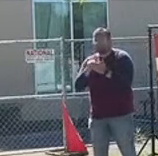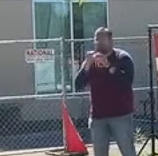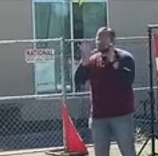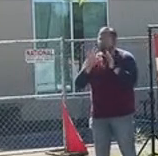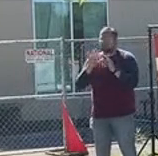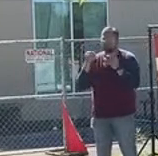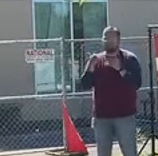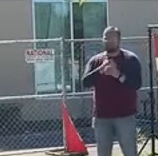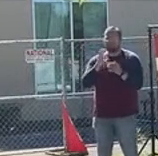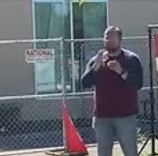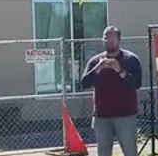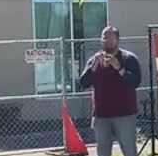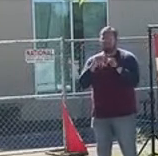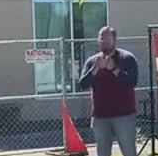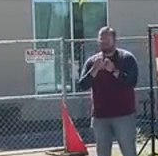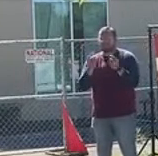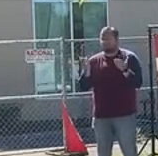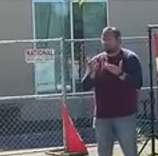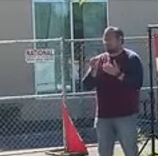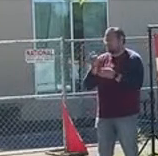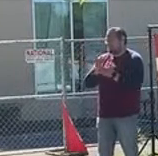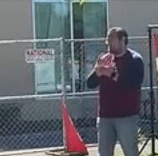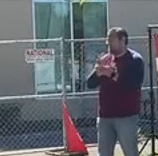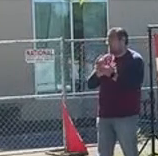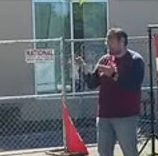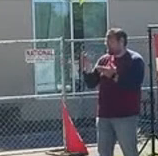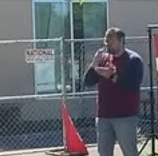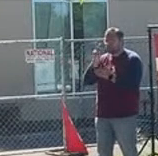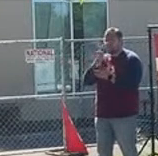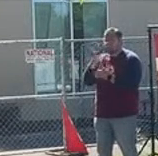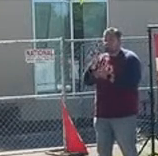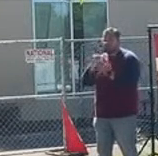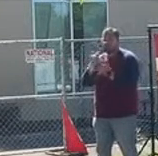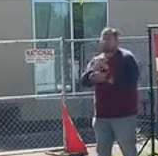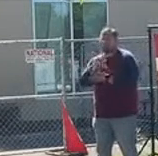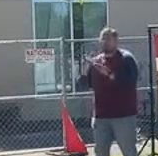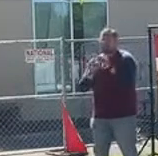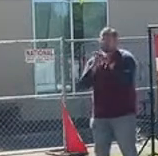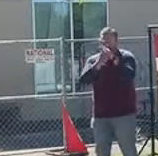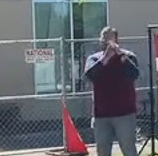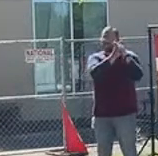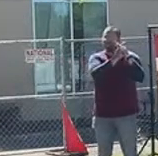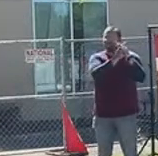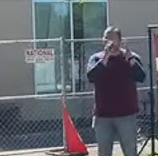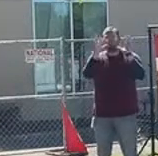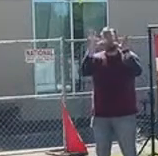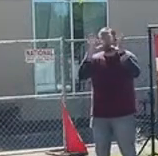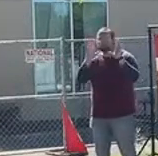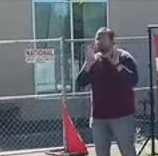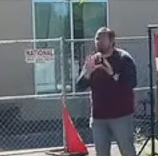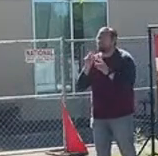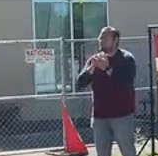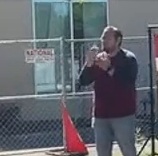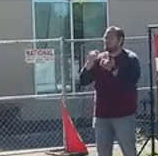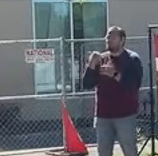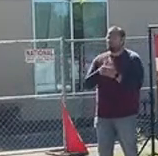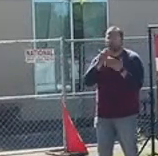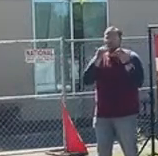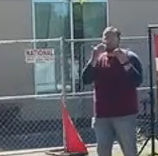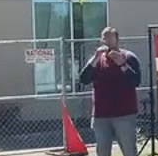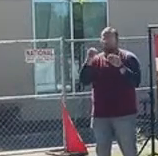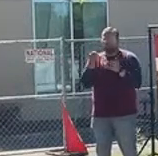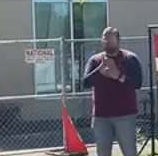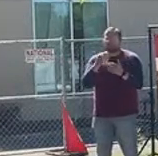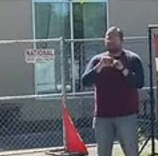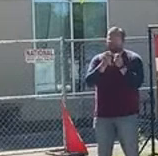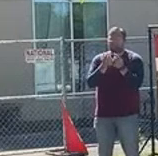weeks, we're going to start seeing steel show up to the job site. So all in all, it's a wonderful project. We've been so thankful to be a member of the team